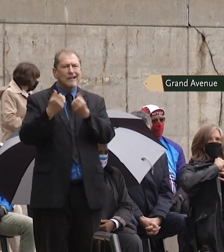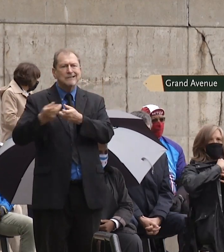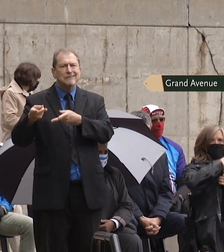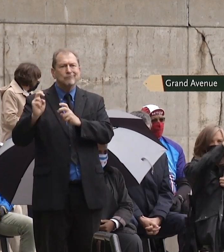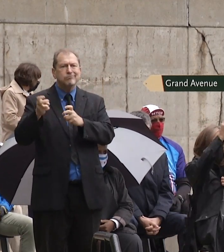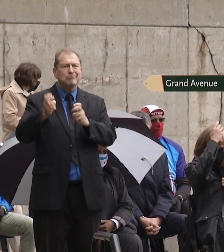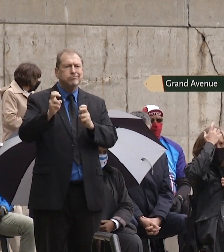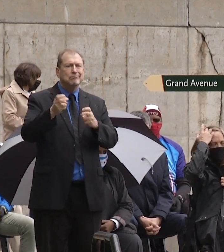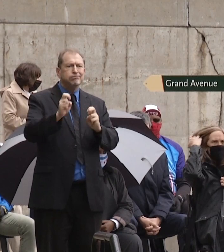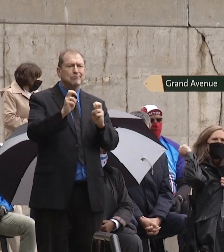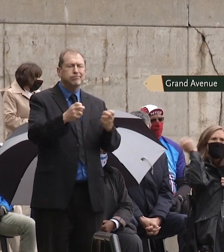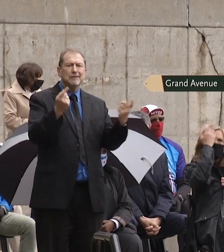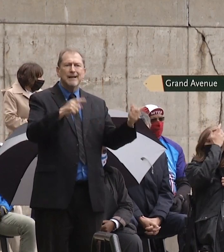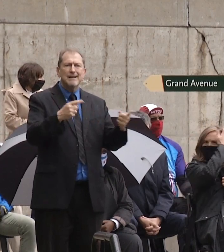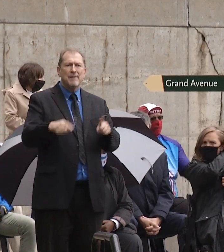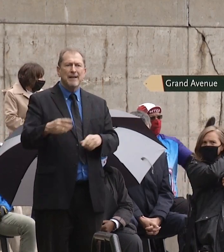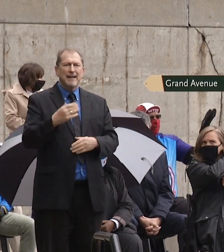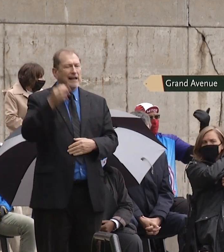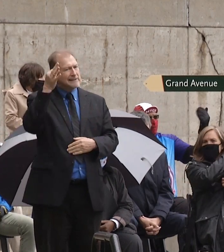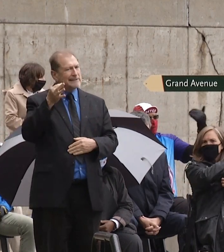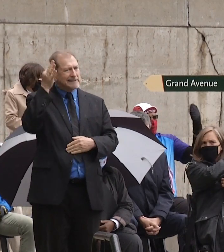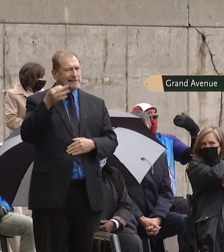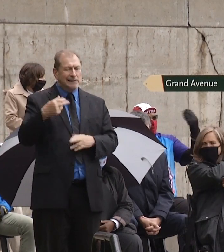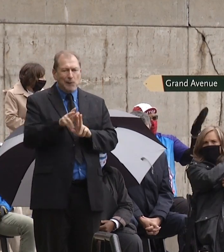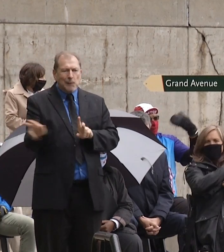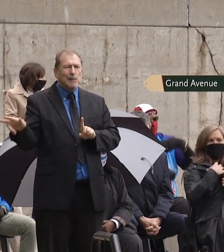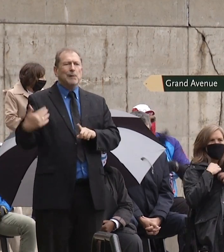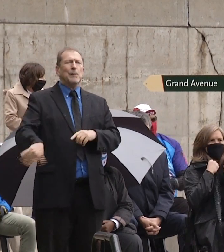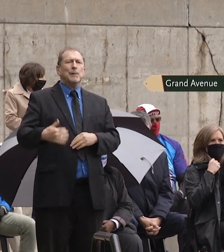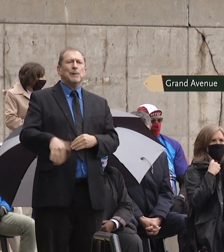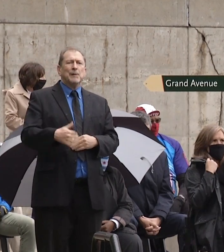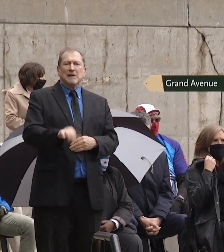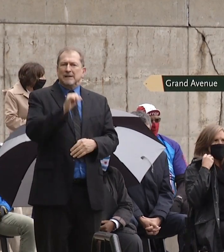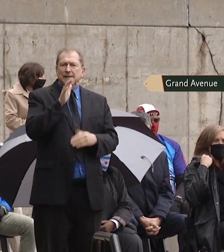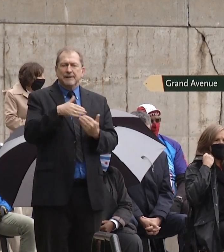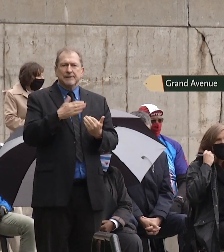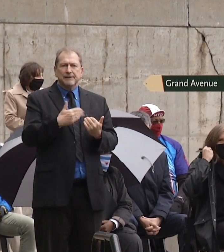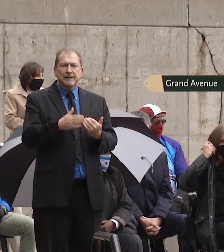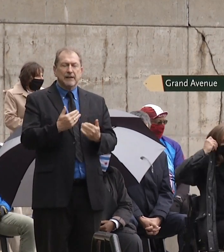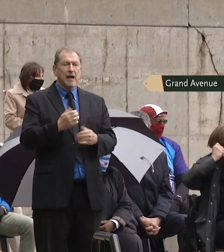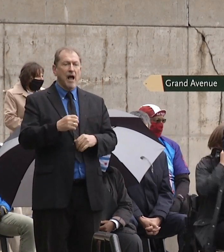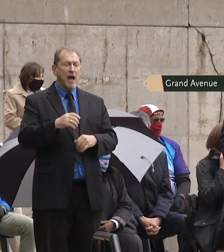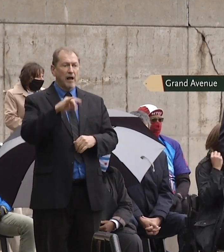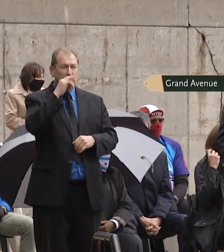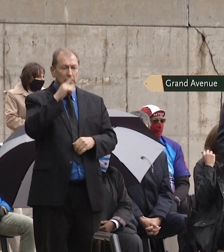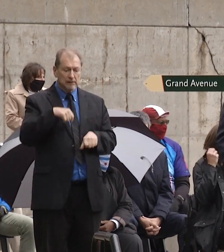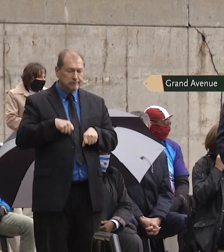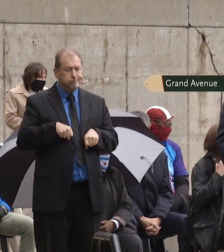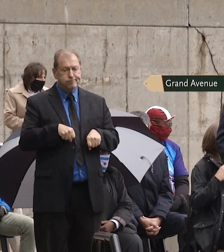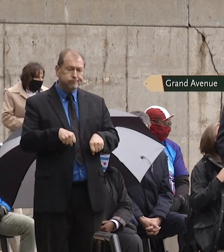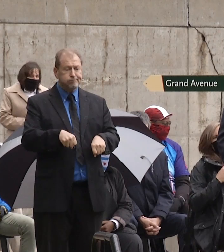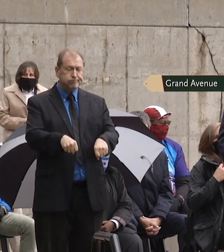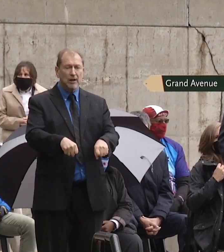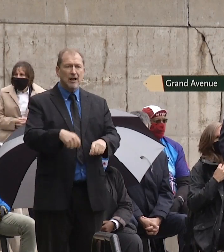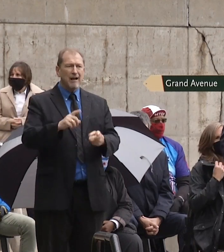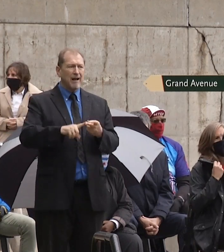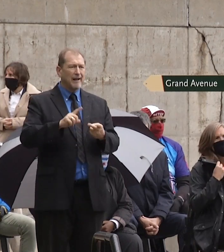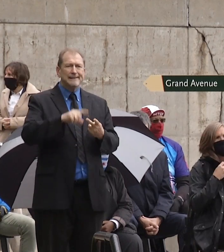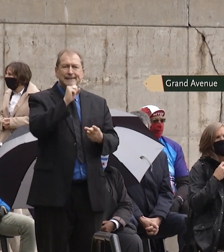crashes and near misses, hundreds, involving strollers and senior citizens and mobility